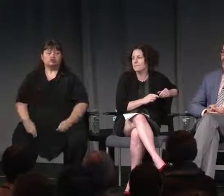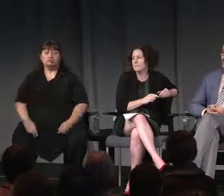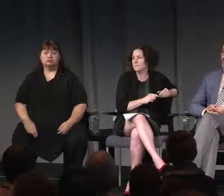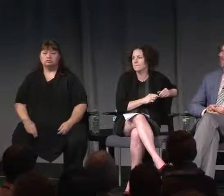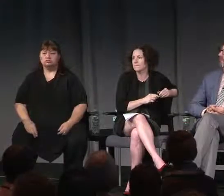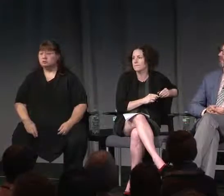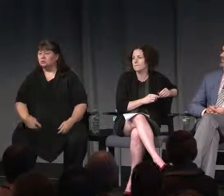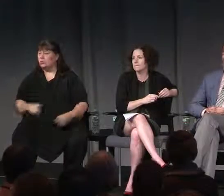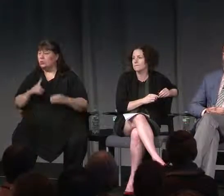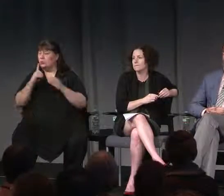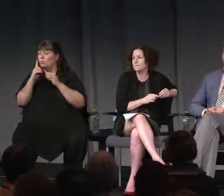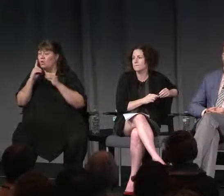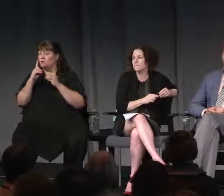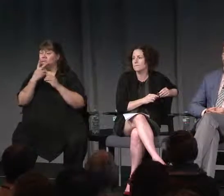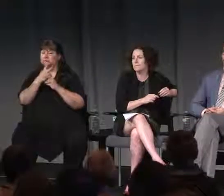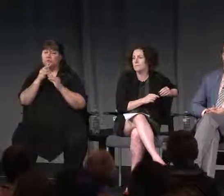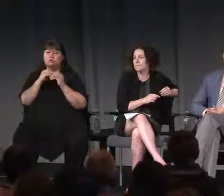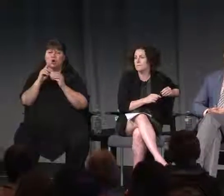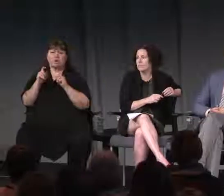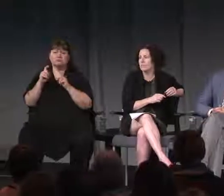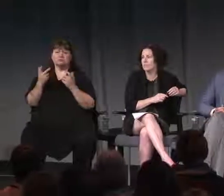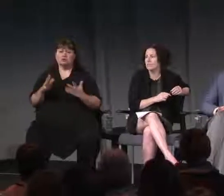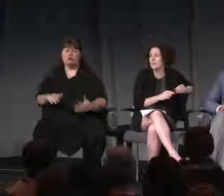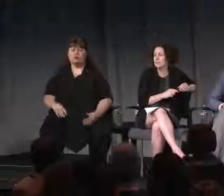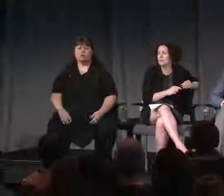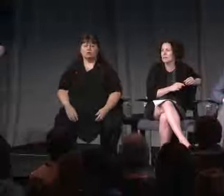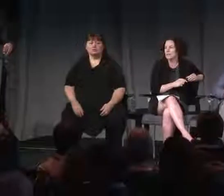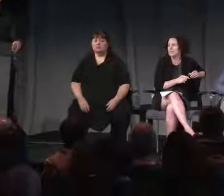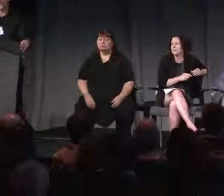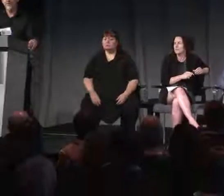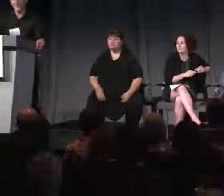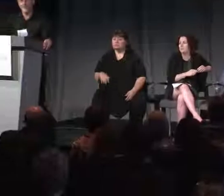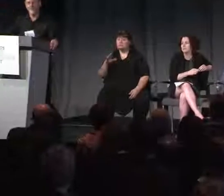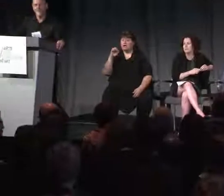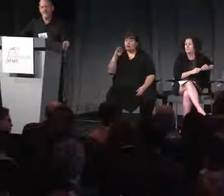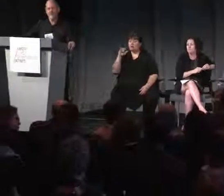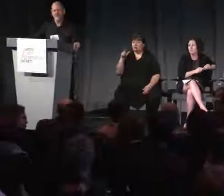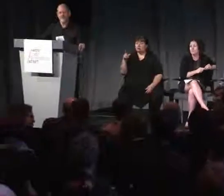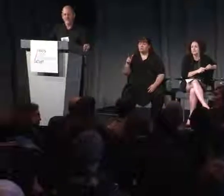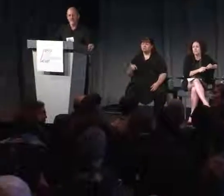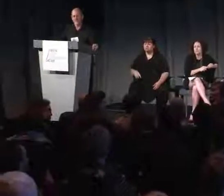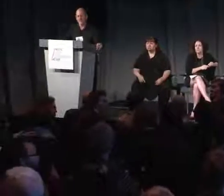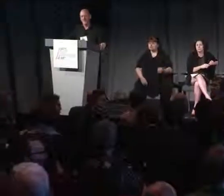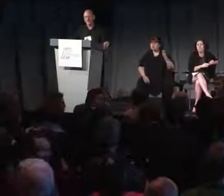We have time for one or two more questions. Carol?